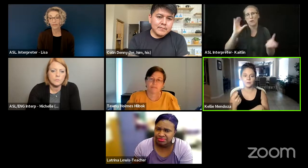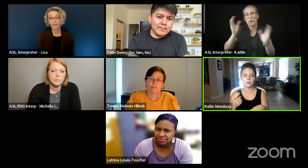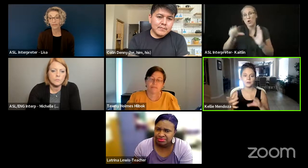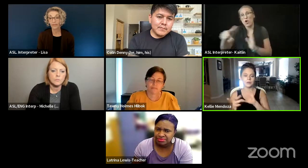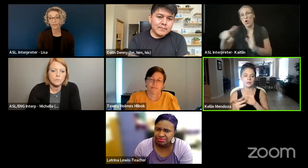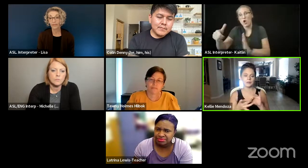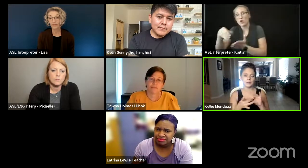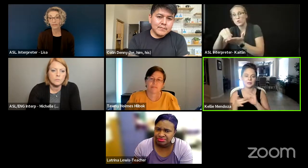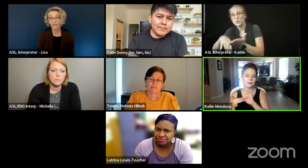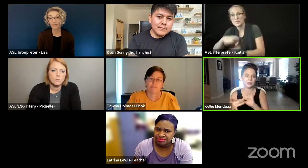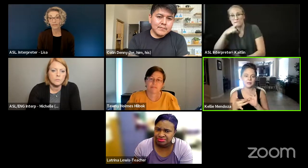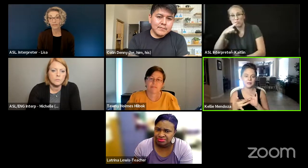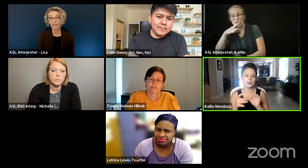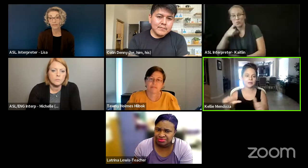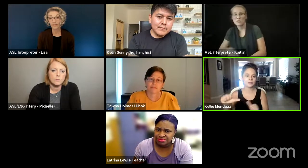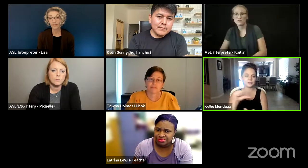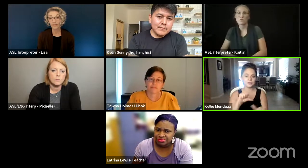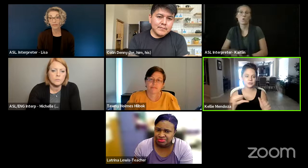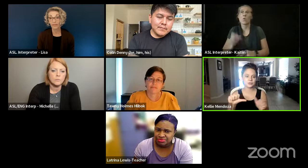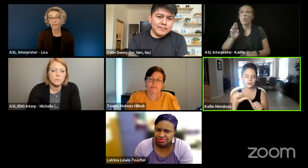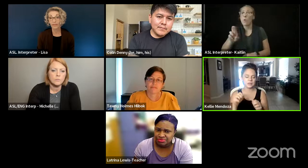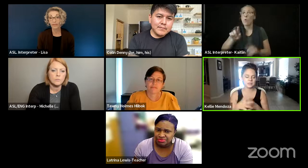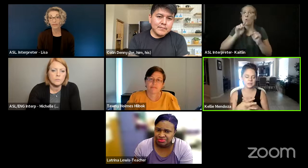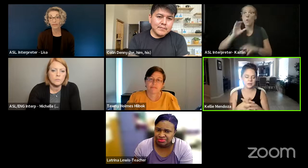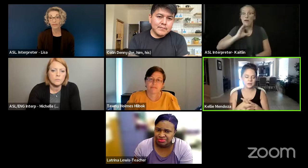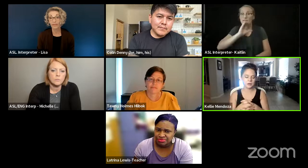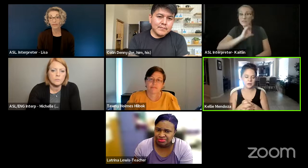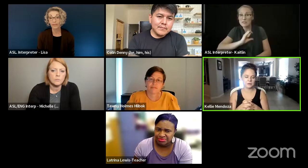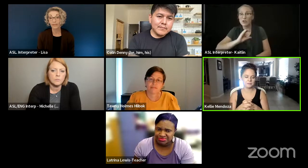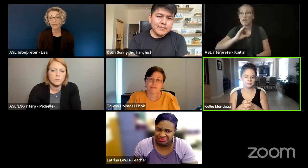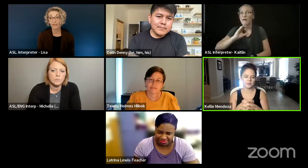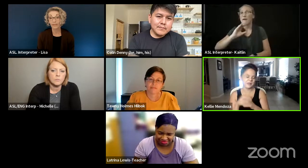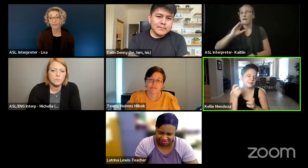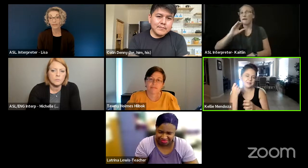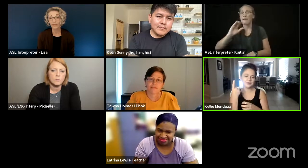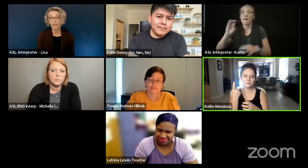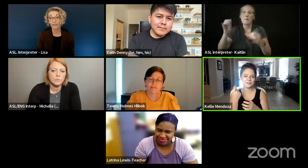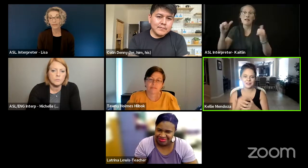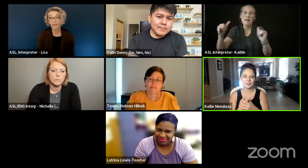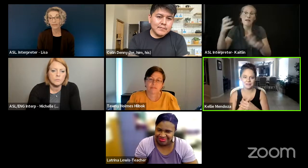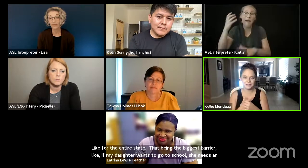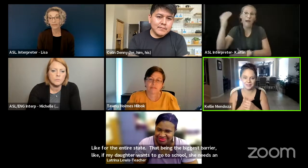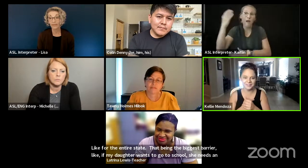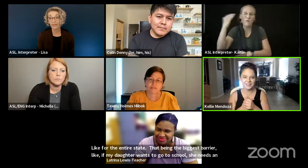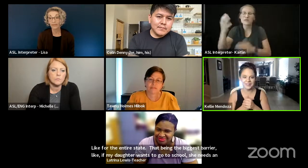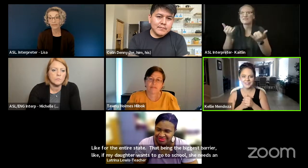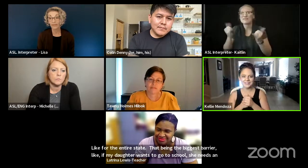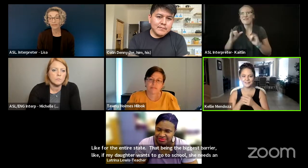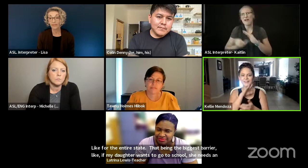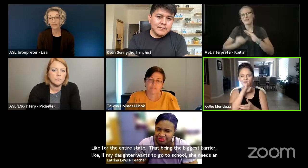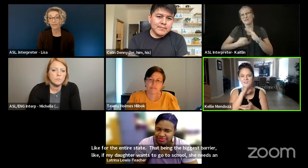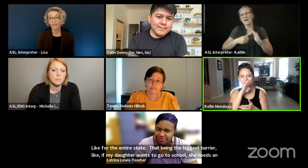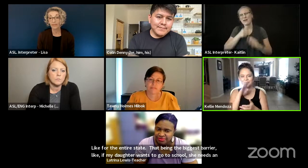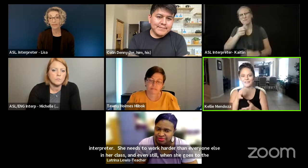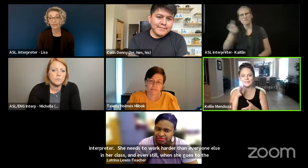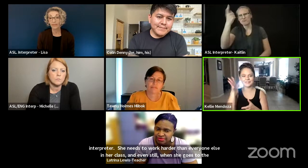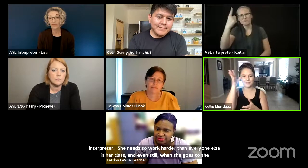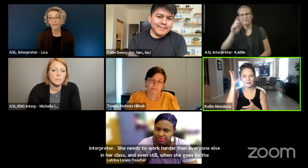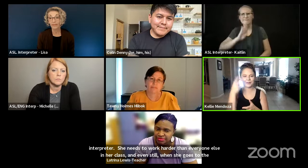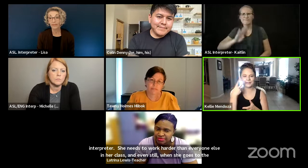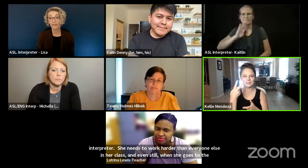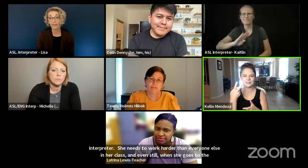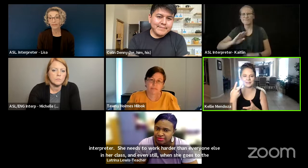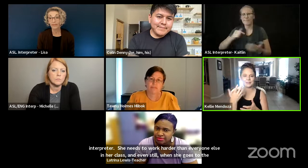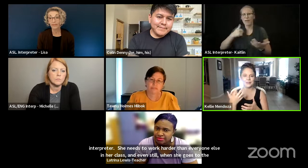the only one who can't connect or socialize. I don't understand that. It's very frustrating for me